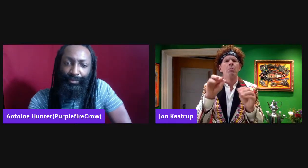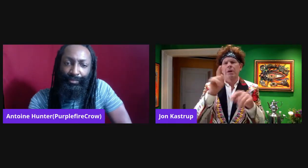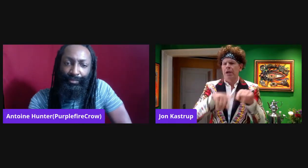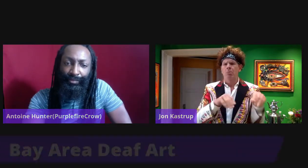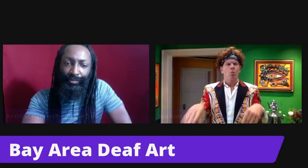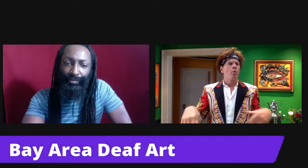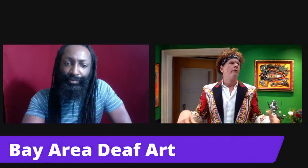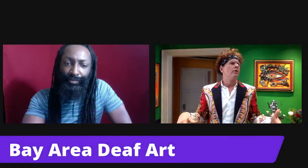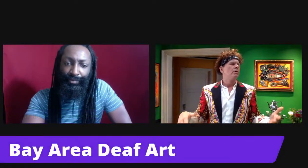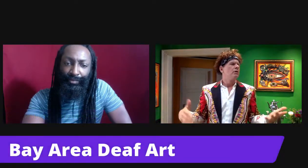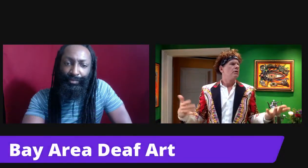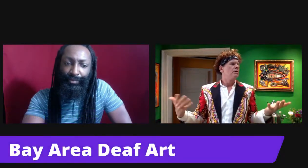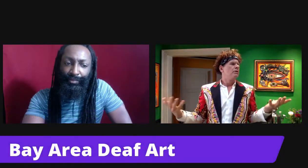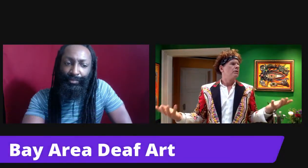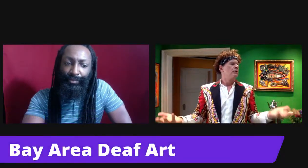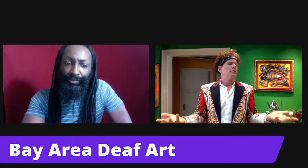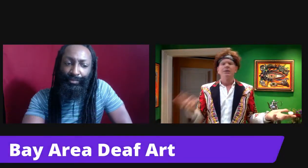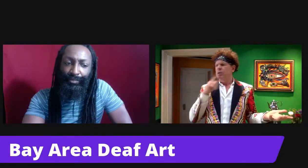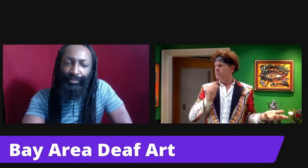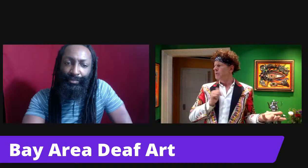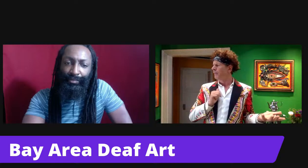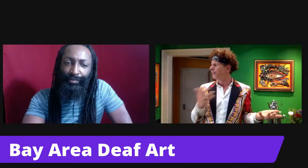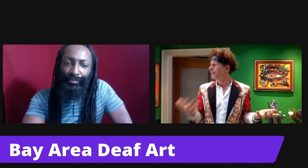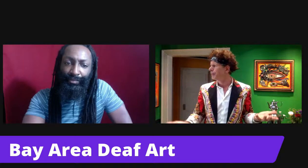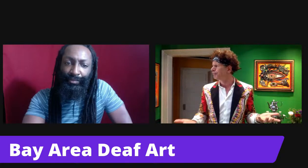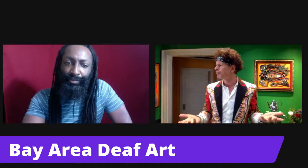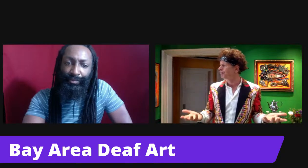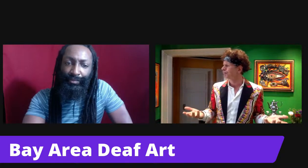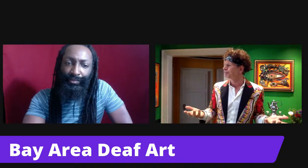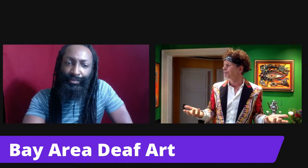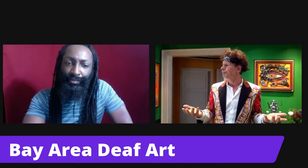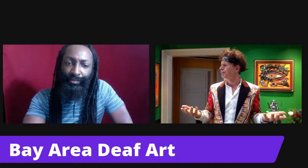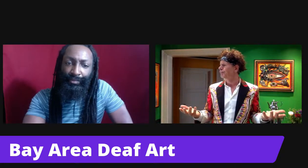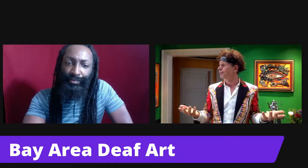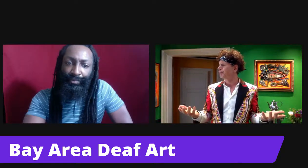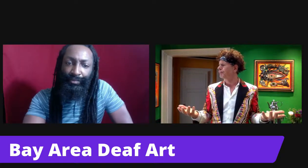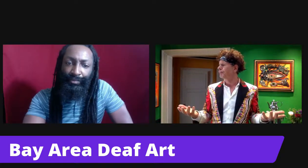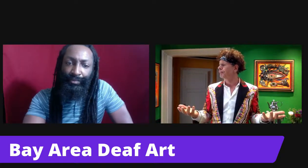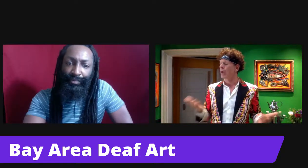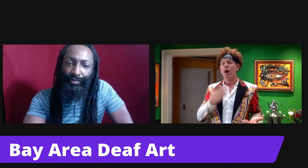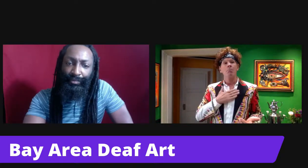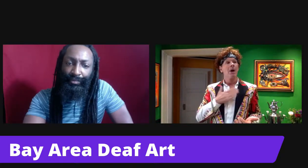death moving here. Now I felt a lack of movement.